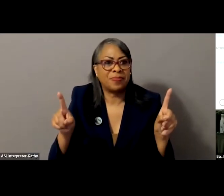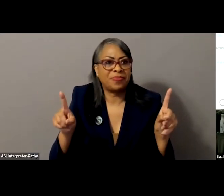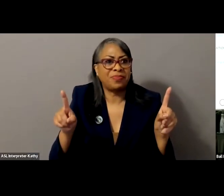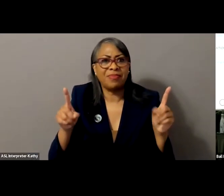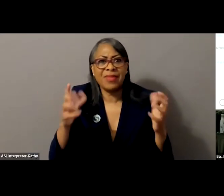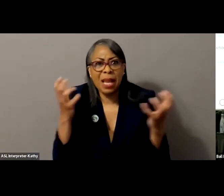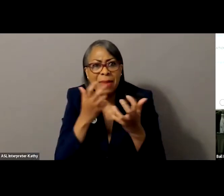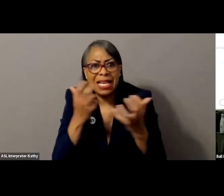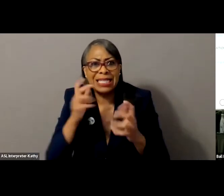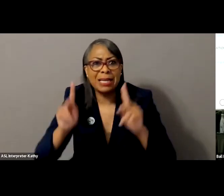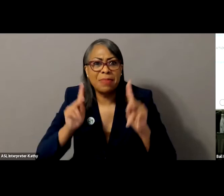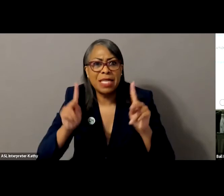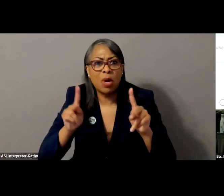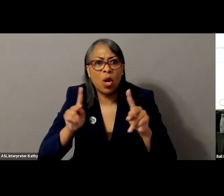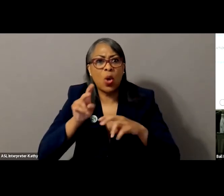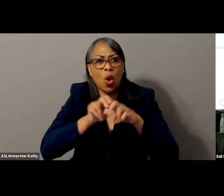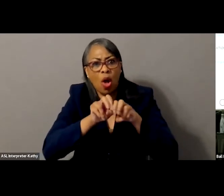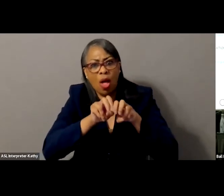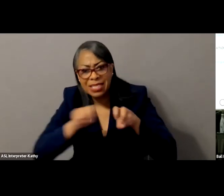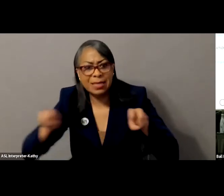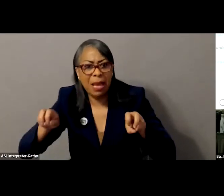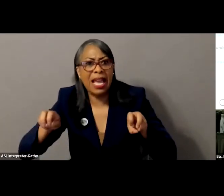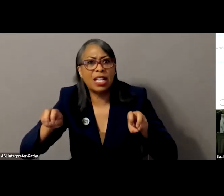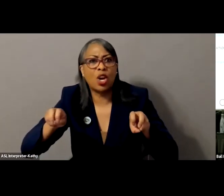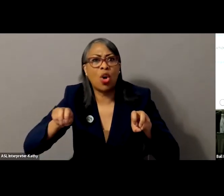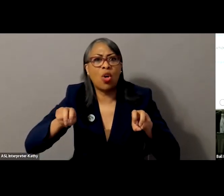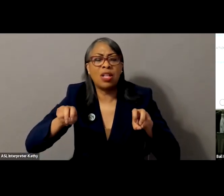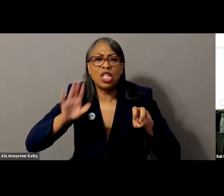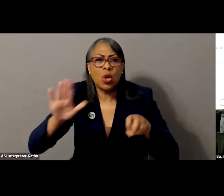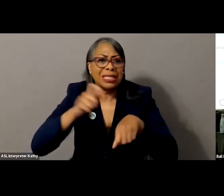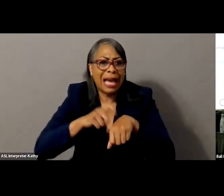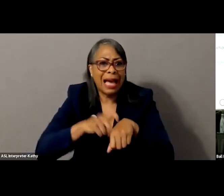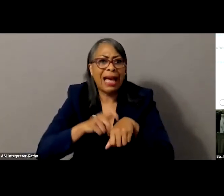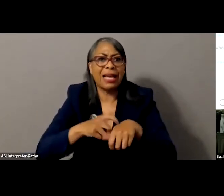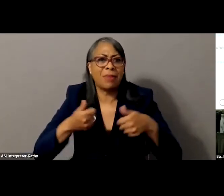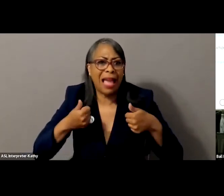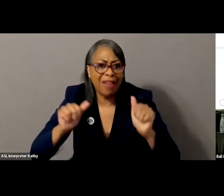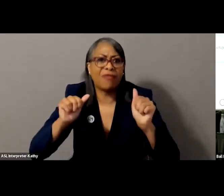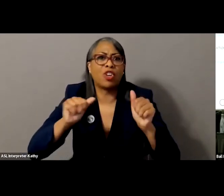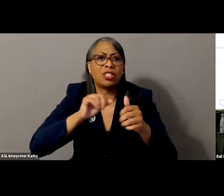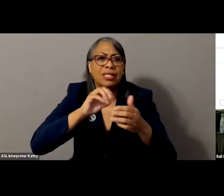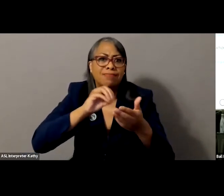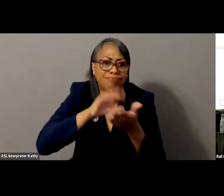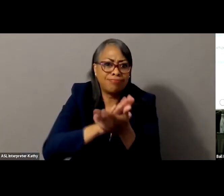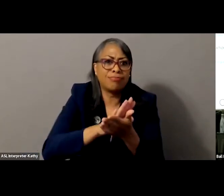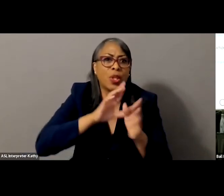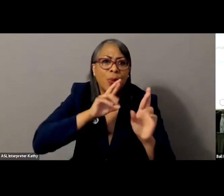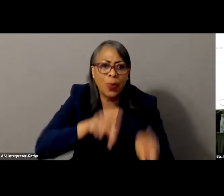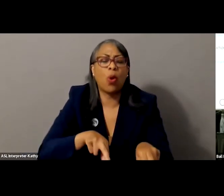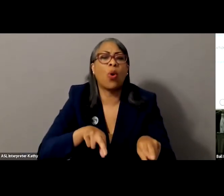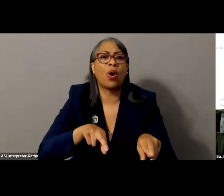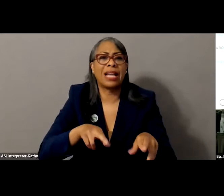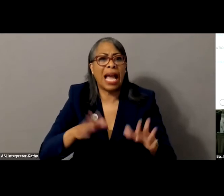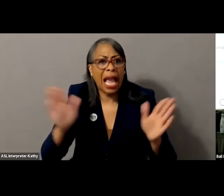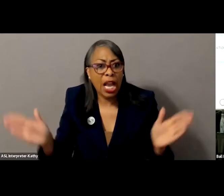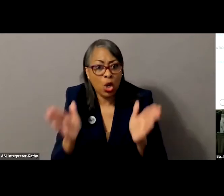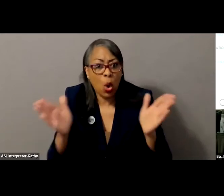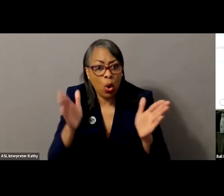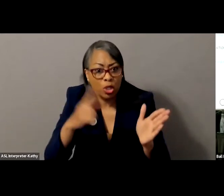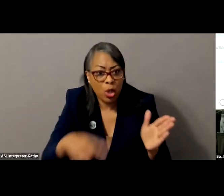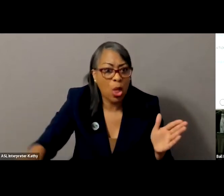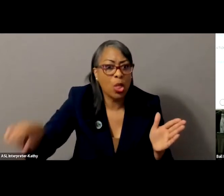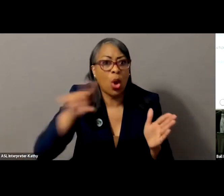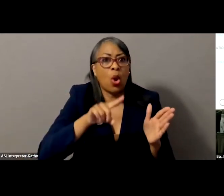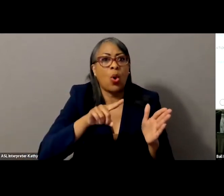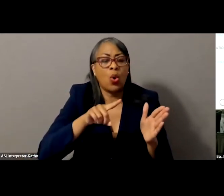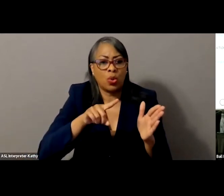people part of this panel that went into this report and into the idea of a roadmap for education statistics. And so I encourage those who are charged with